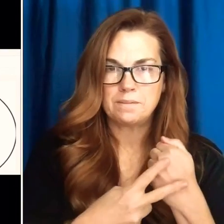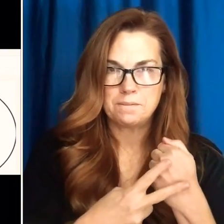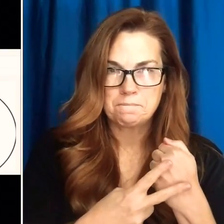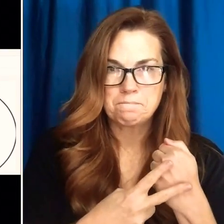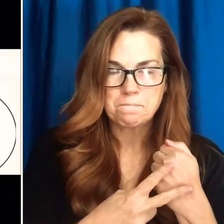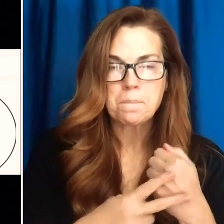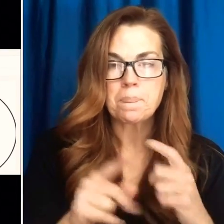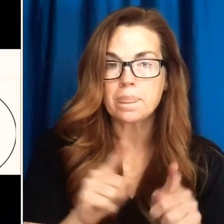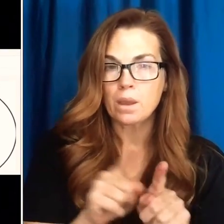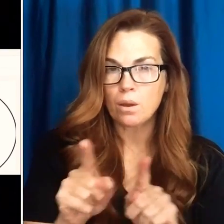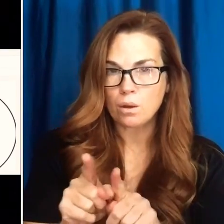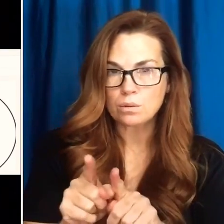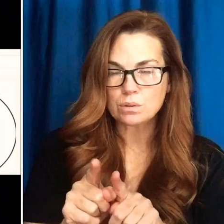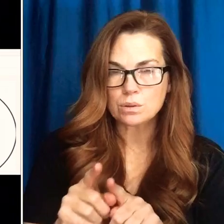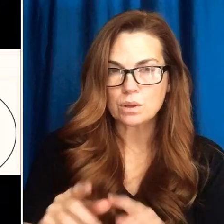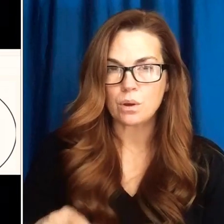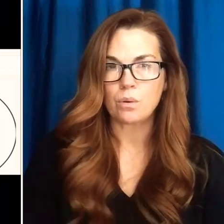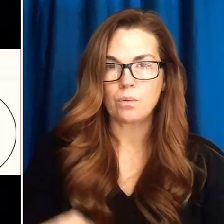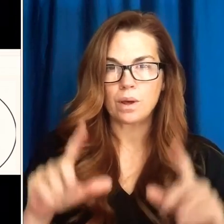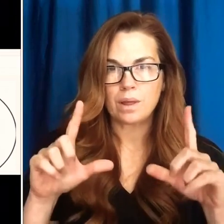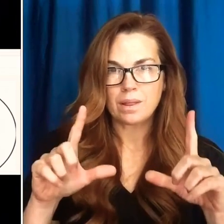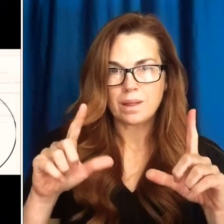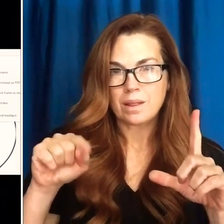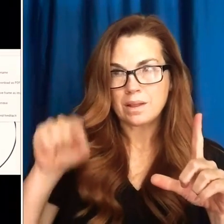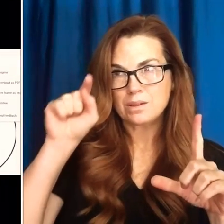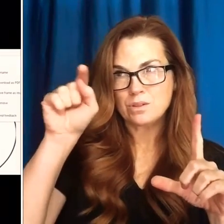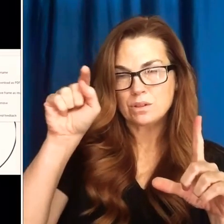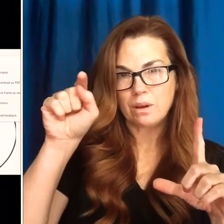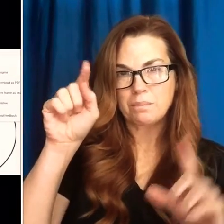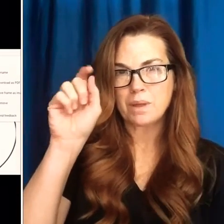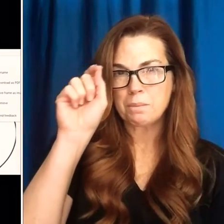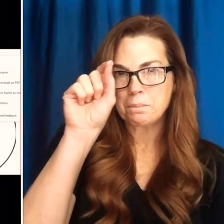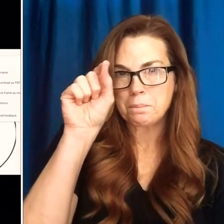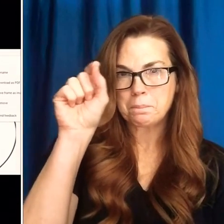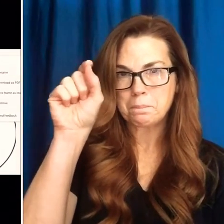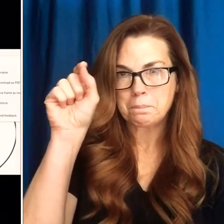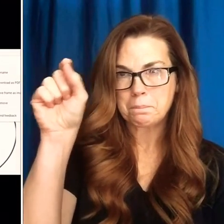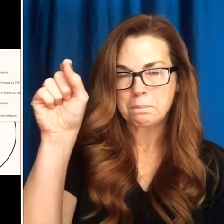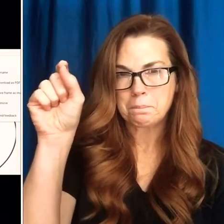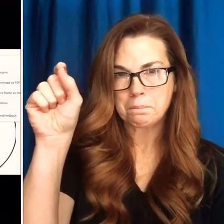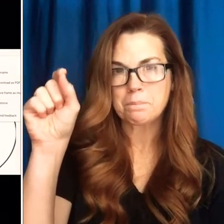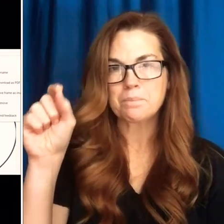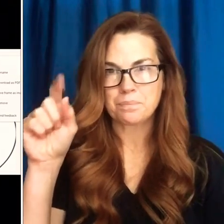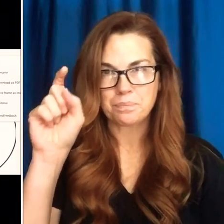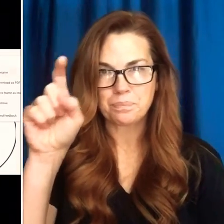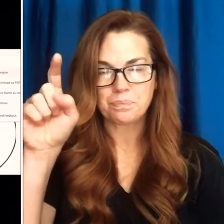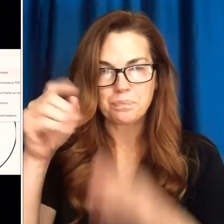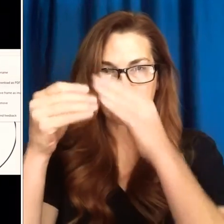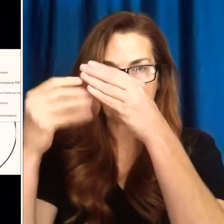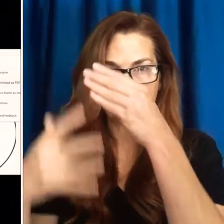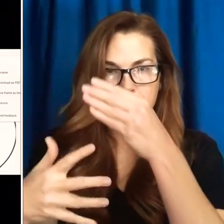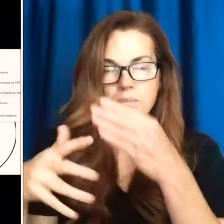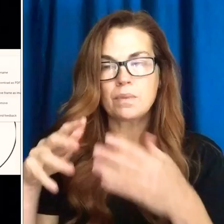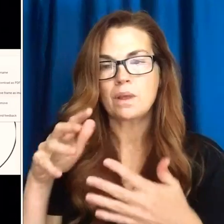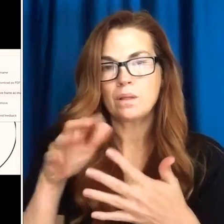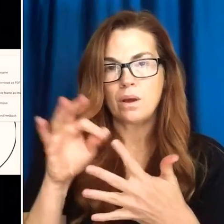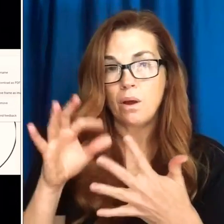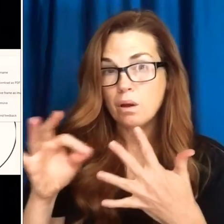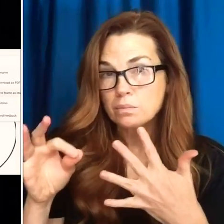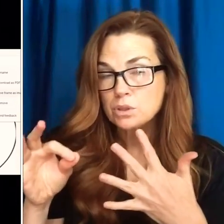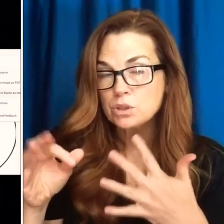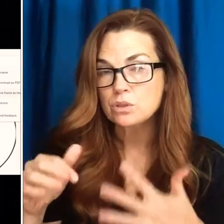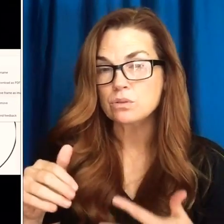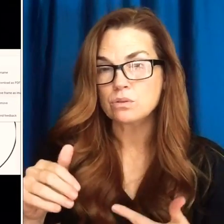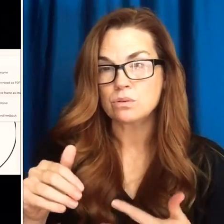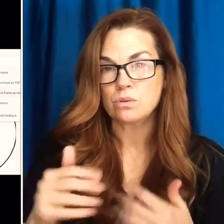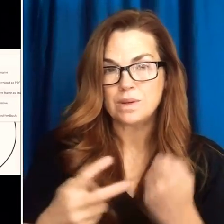right-hand corner, next to the share button, these three dots. If you click on it, it gives you the options to save the frame